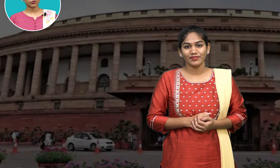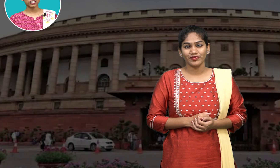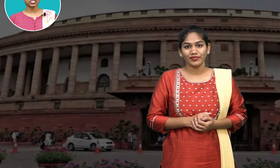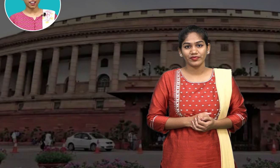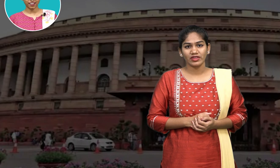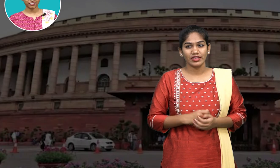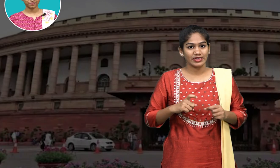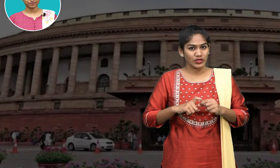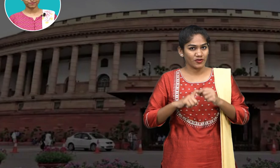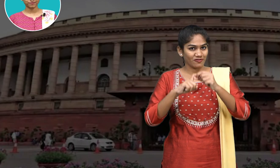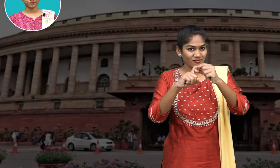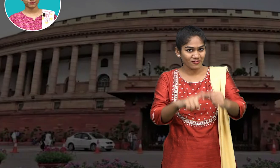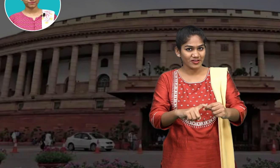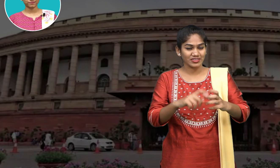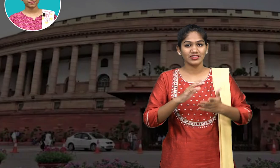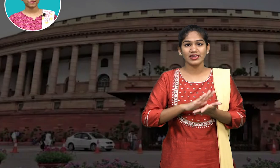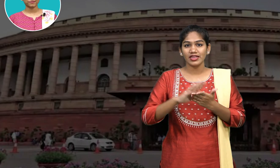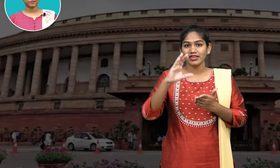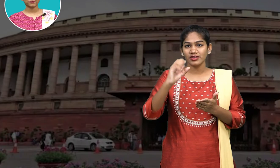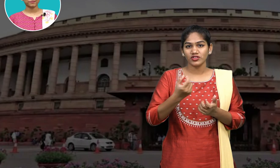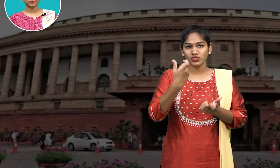the question hour.